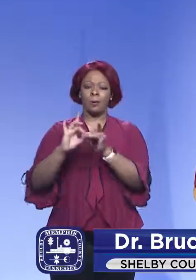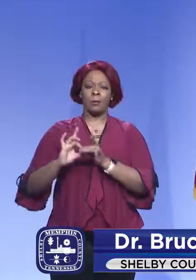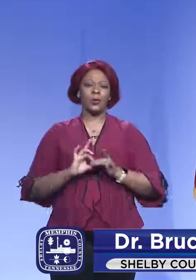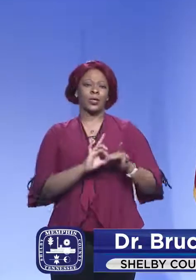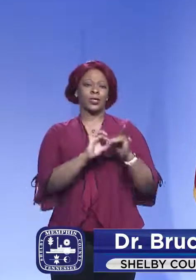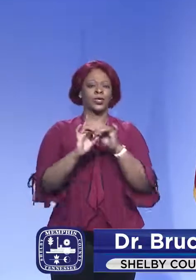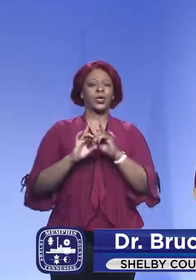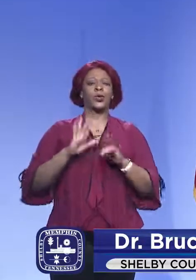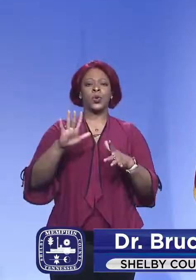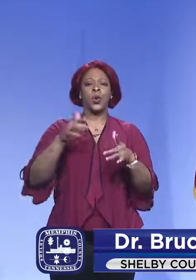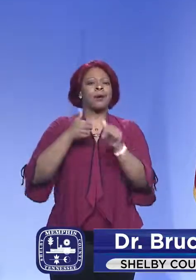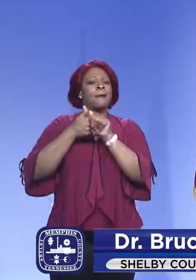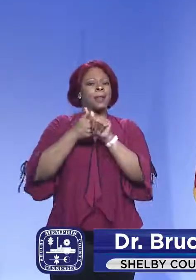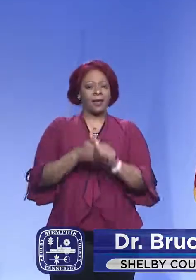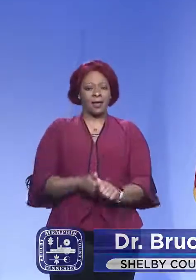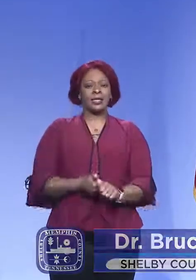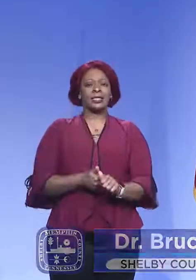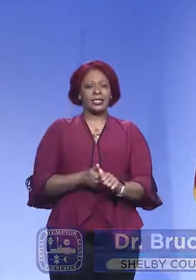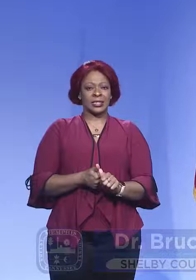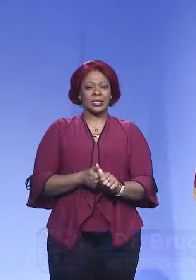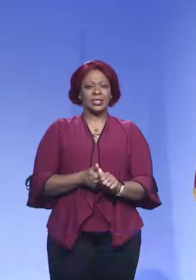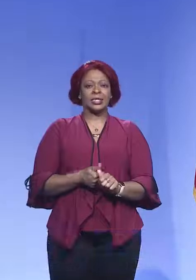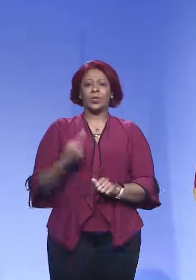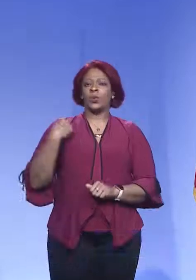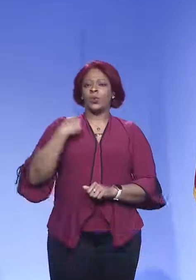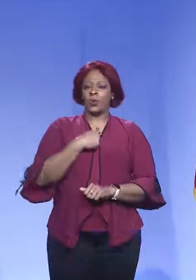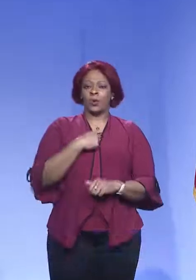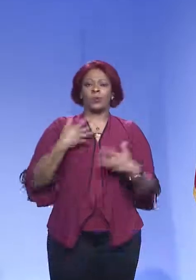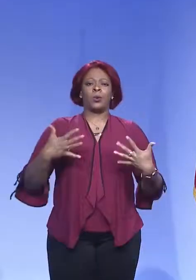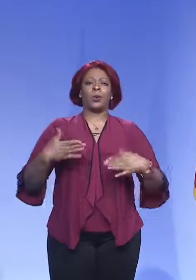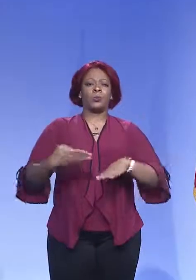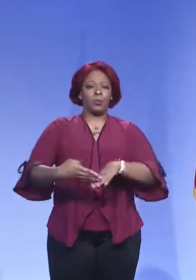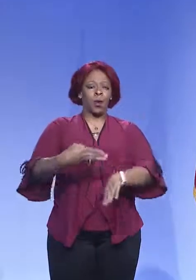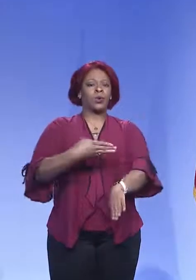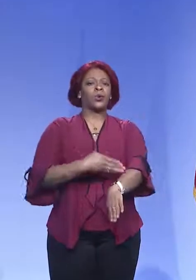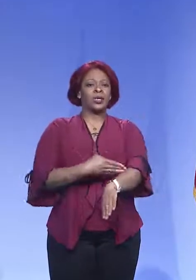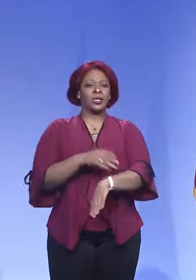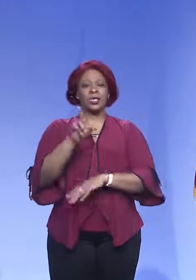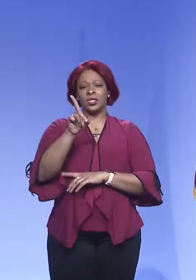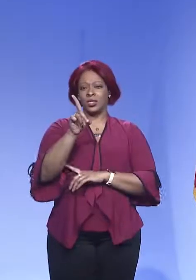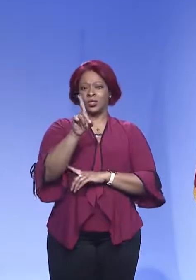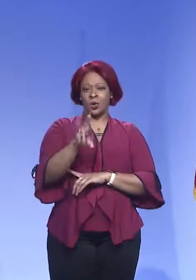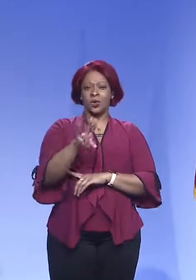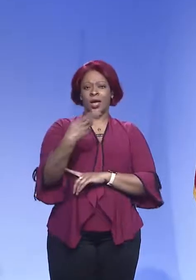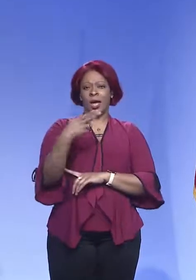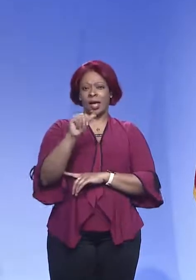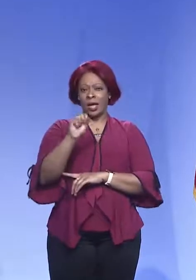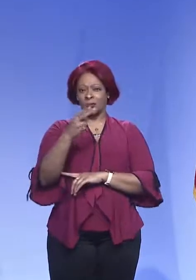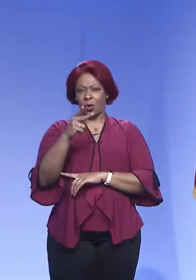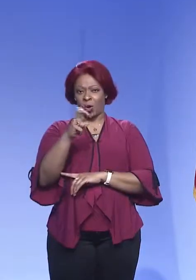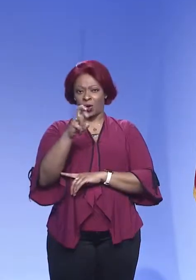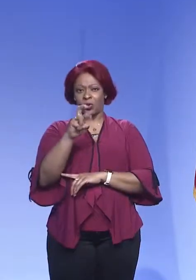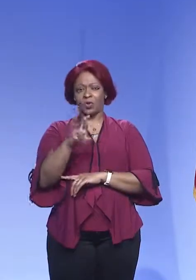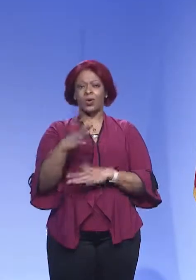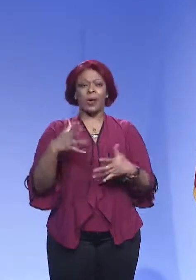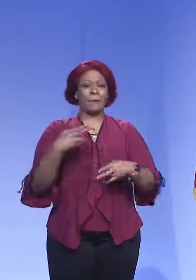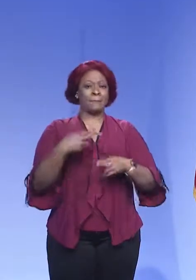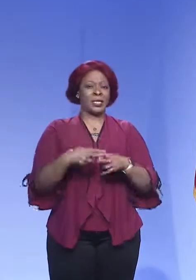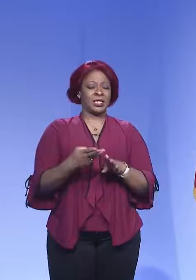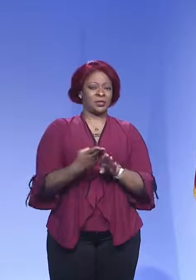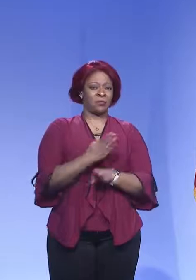cooperation, your compliance. We have made progress, as Dr. Haushalter has